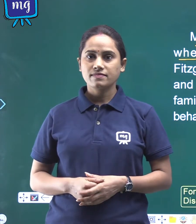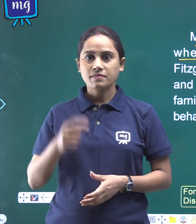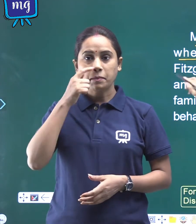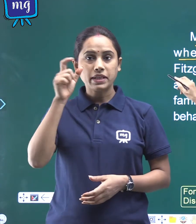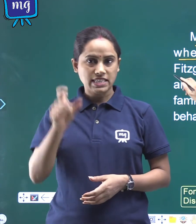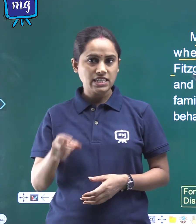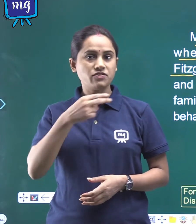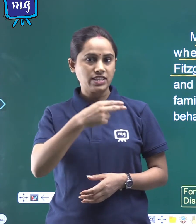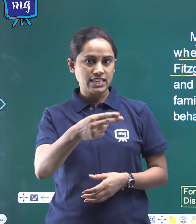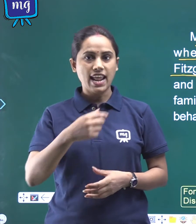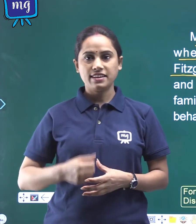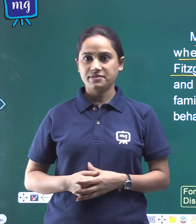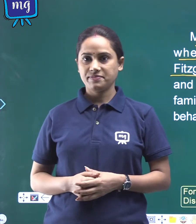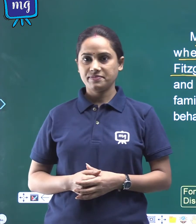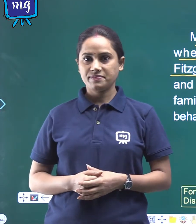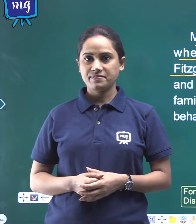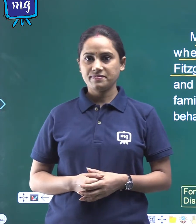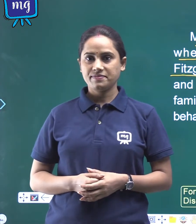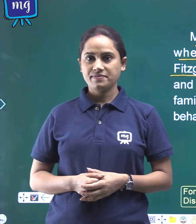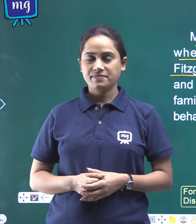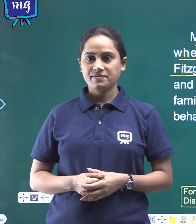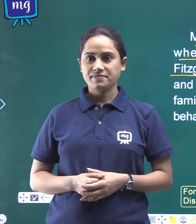Mrs. Fitzgerald,